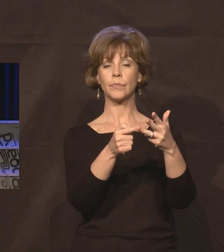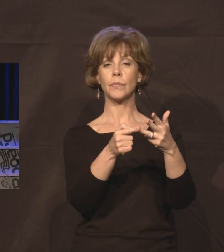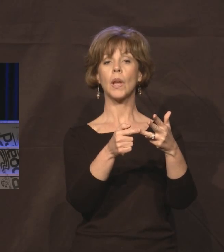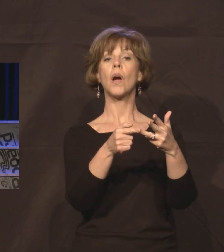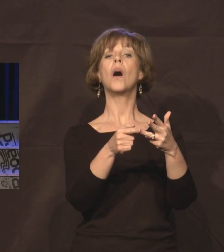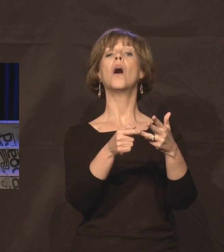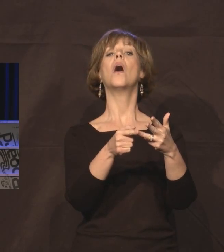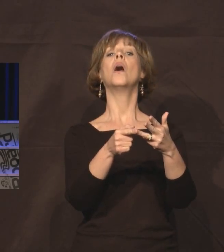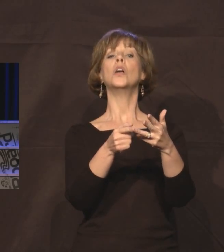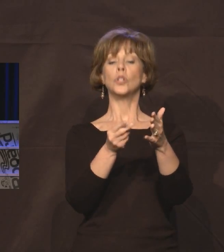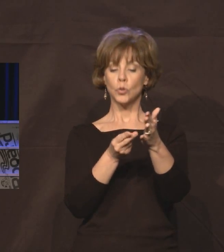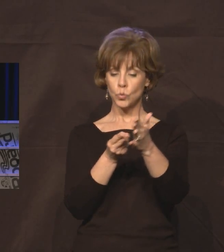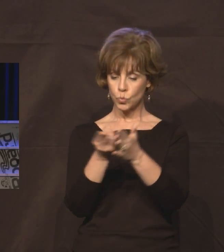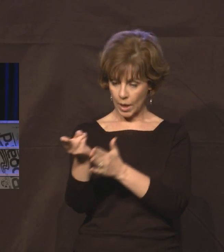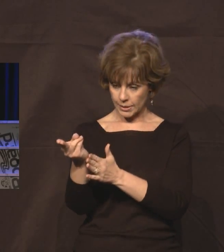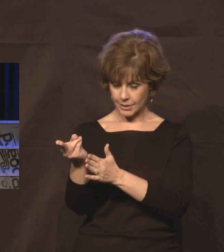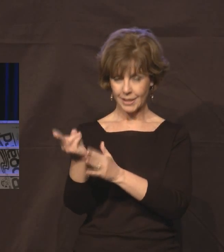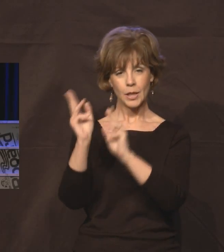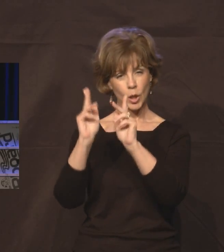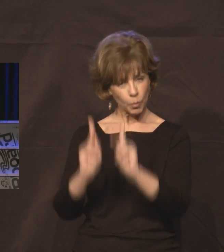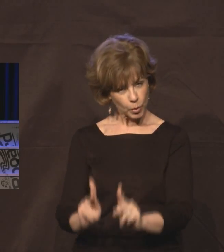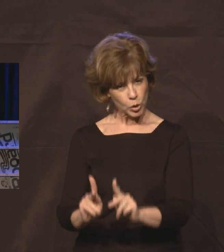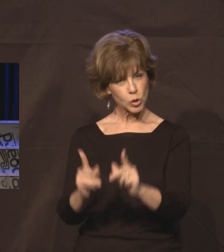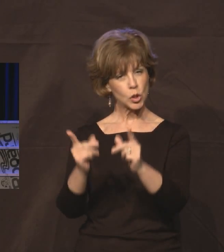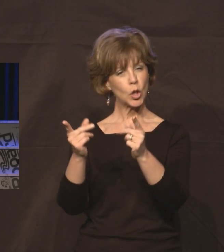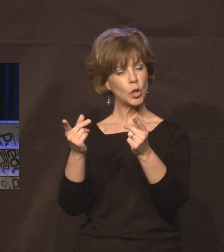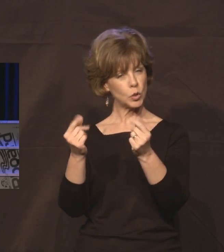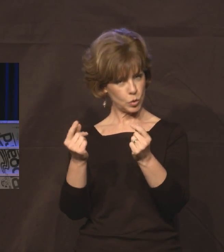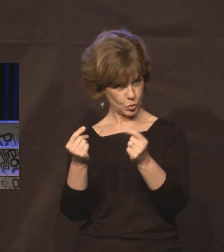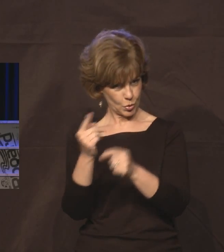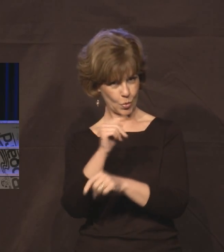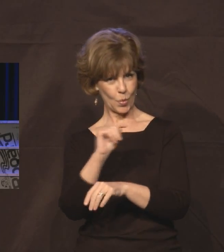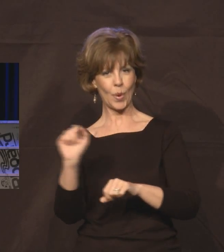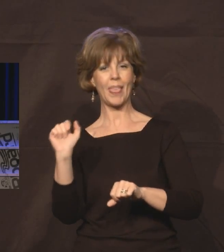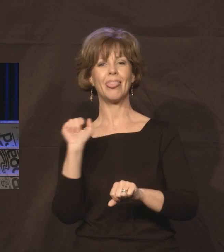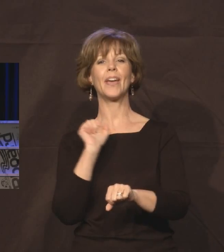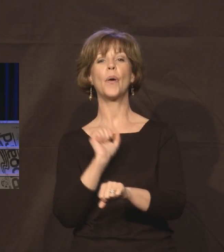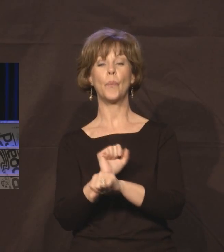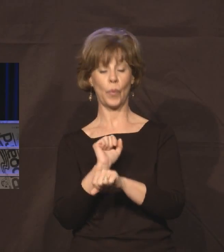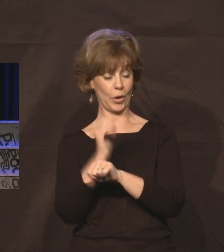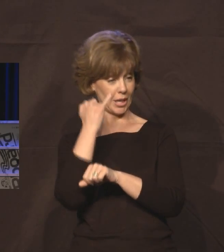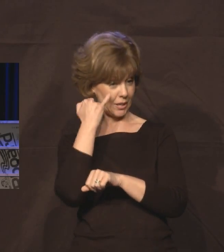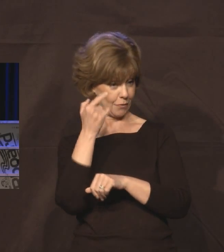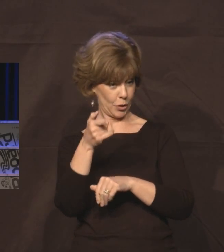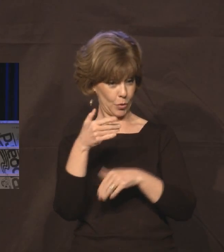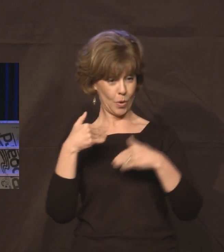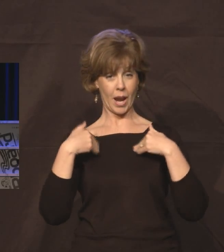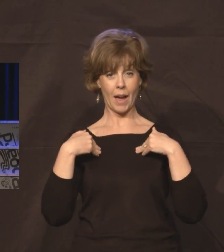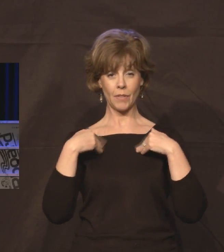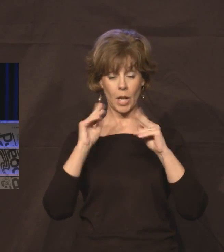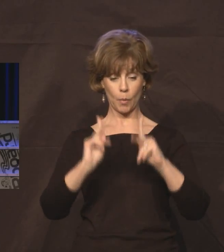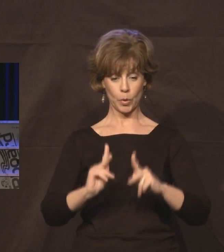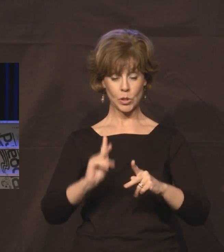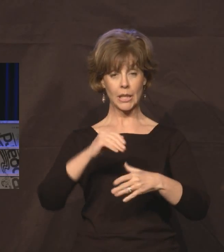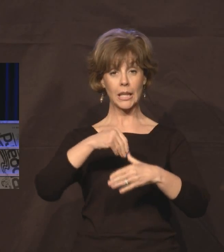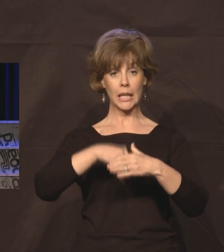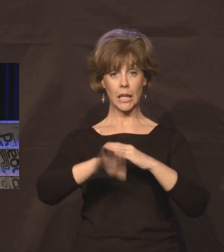trusting the individual doing the work. If you're going to have someone in your house to rip your kitchen apart, you'd want to make sure they know what they're doing.